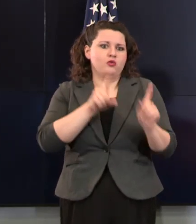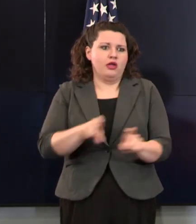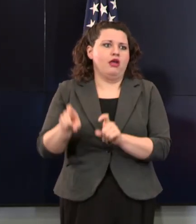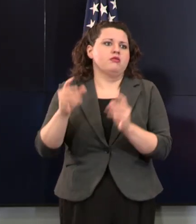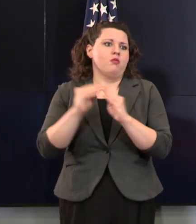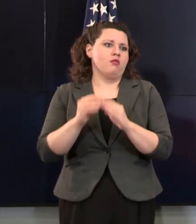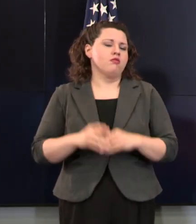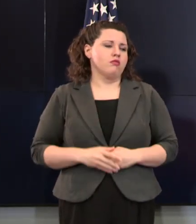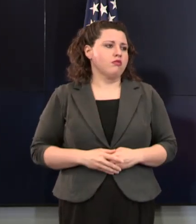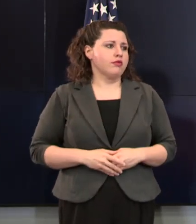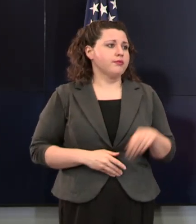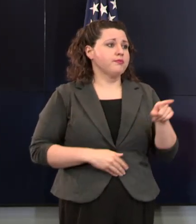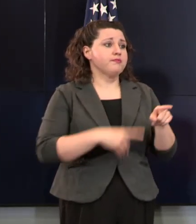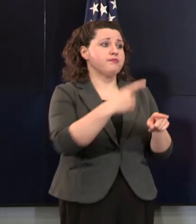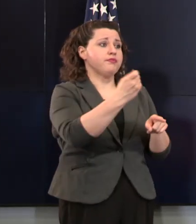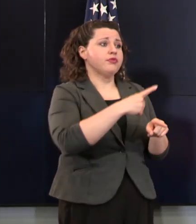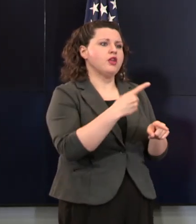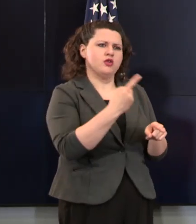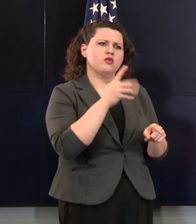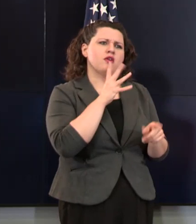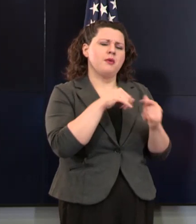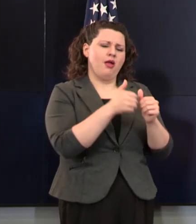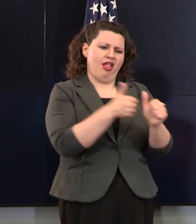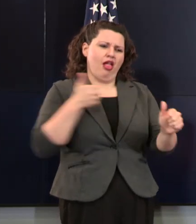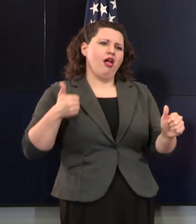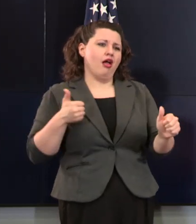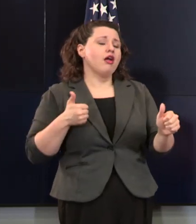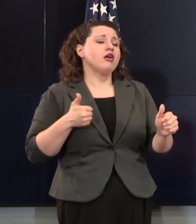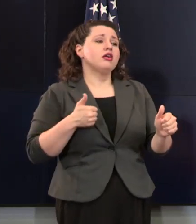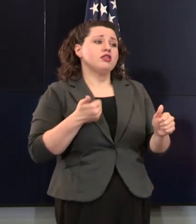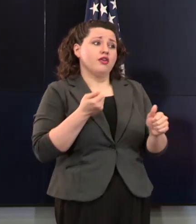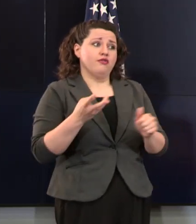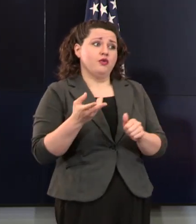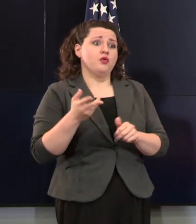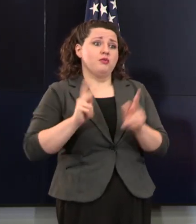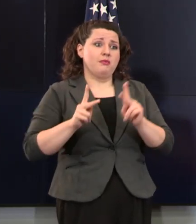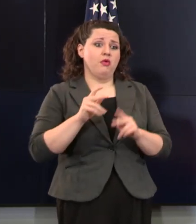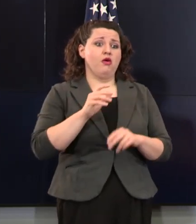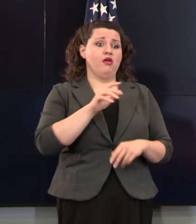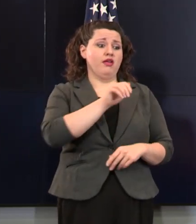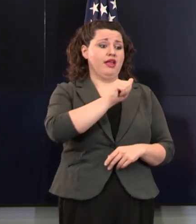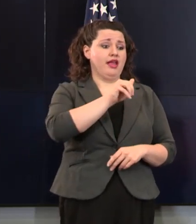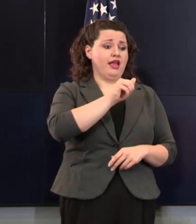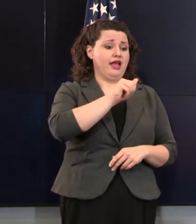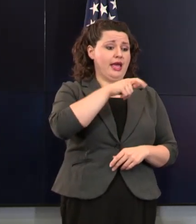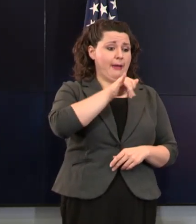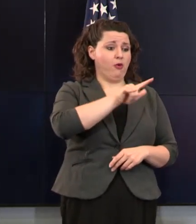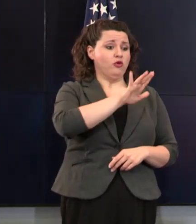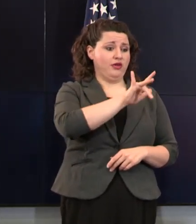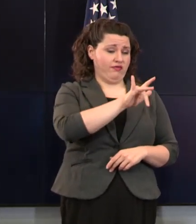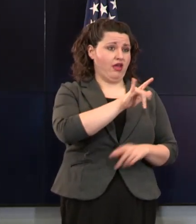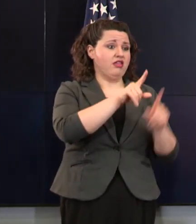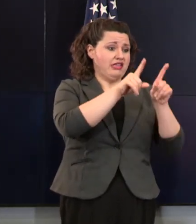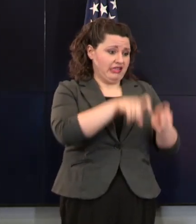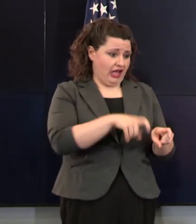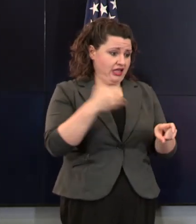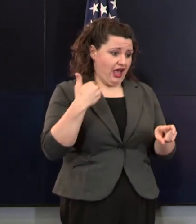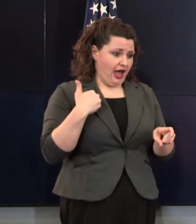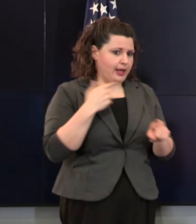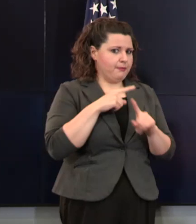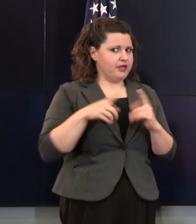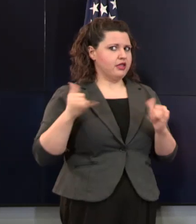Governor, referencing the backlog, we've spoken to a couple of Iowans who were tested on April 25 that still haven't gotten the results back.